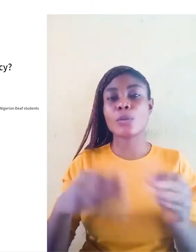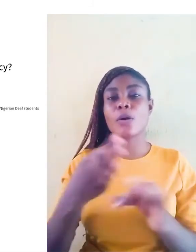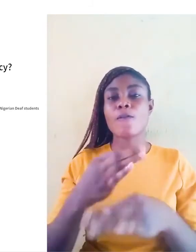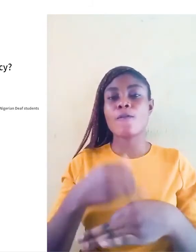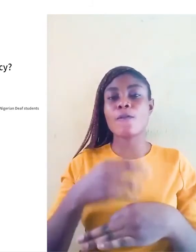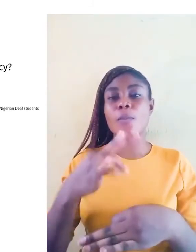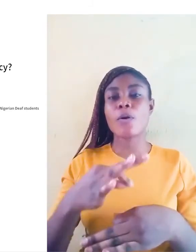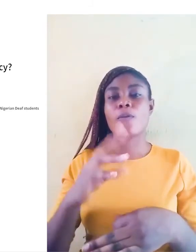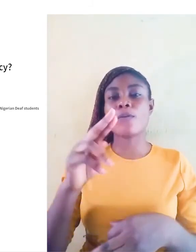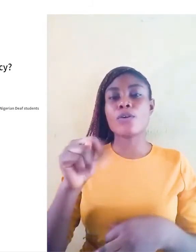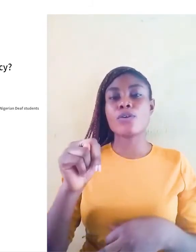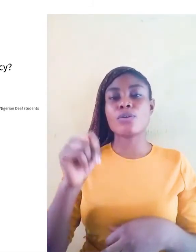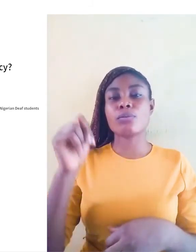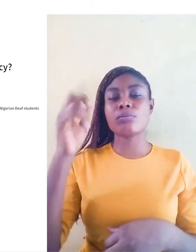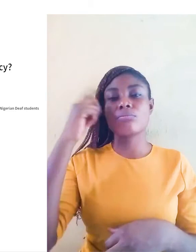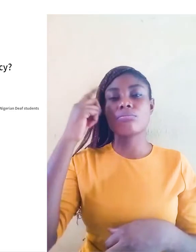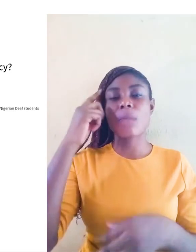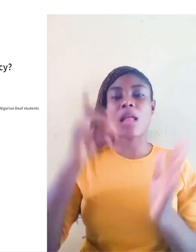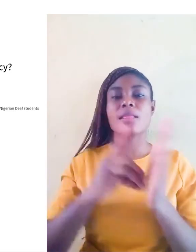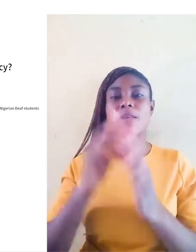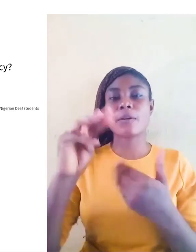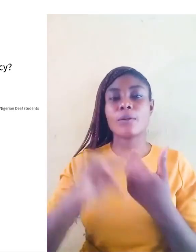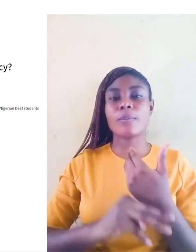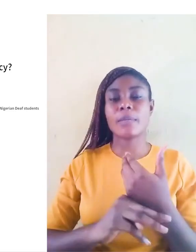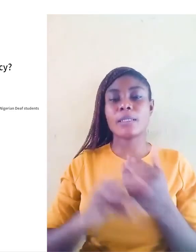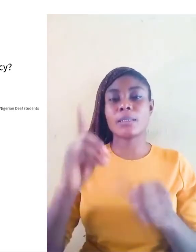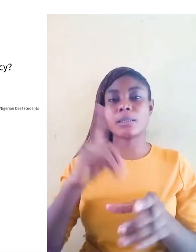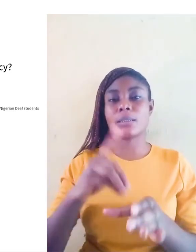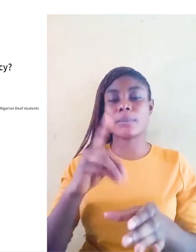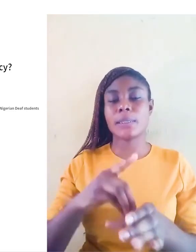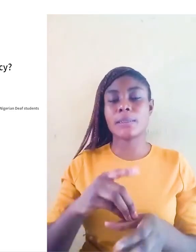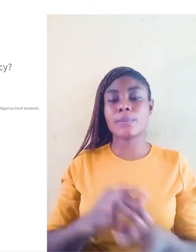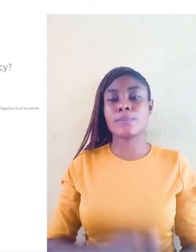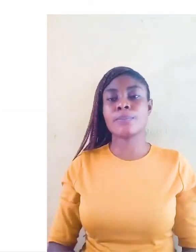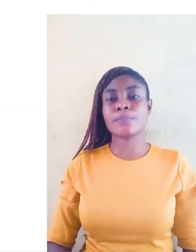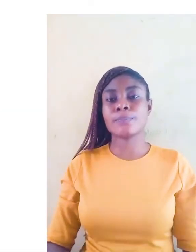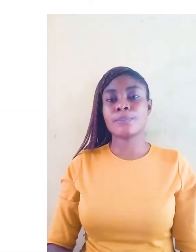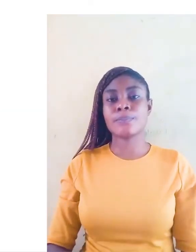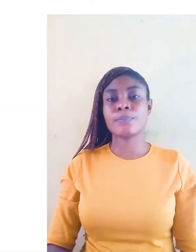of neurodevelopmental disability.